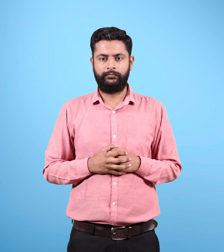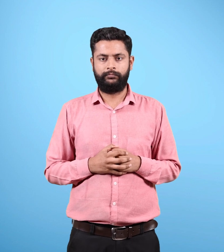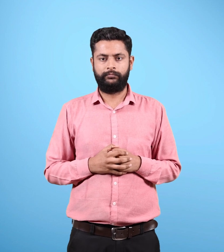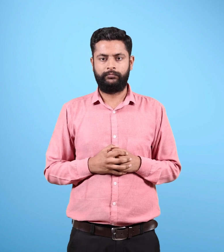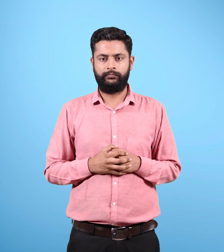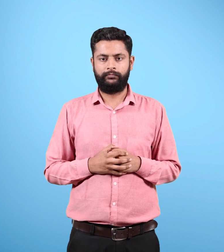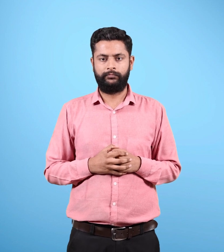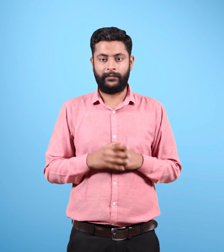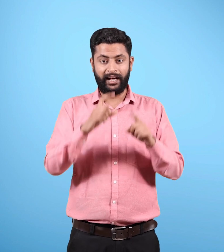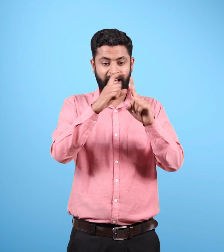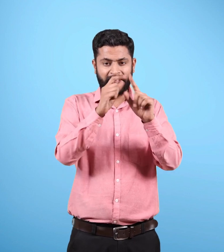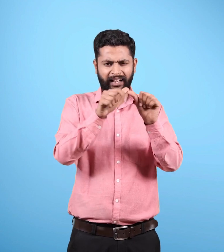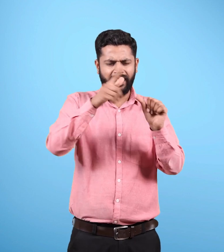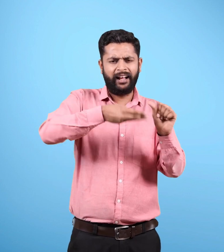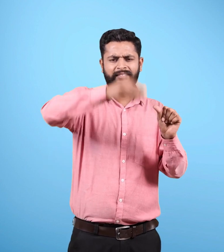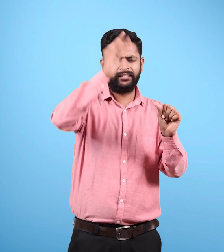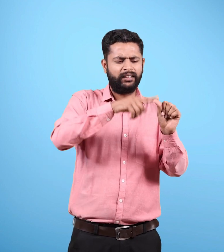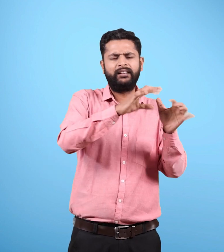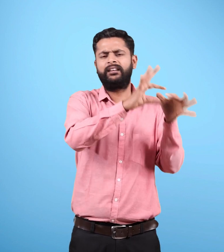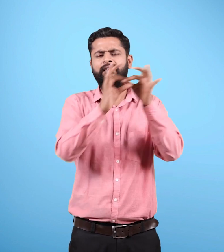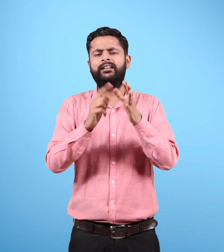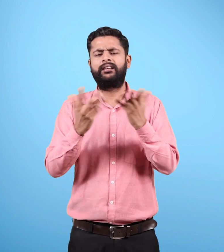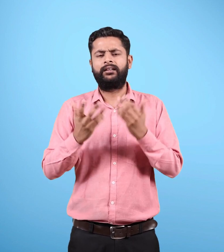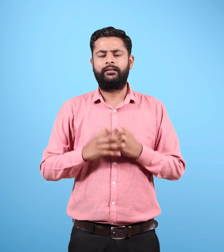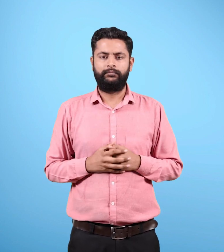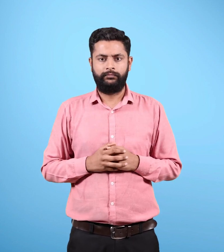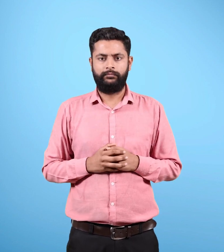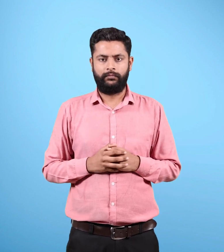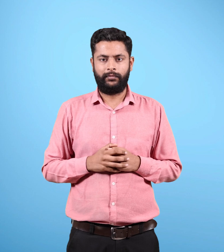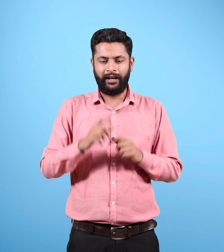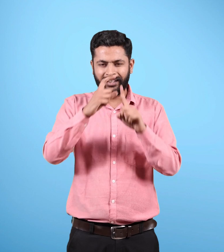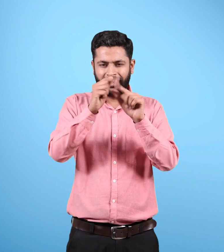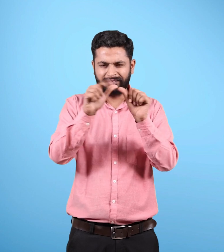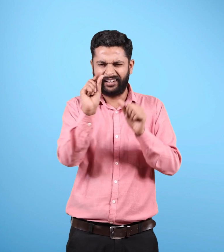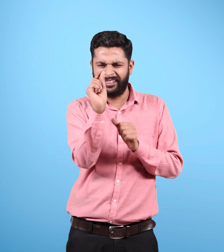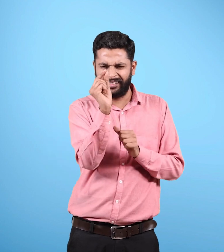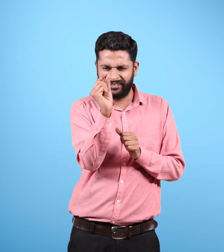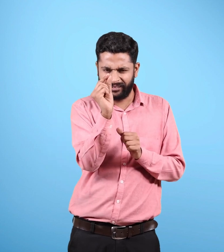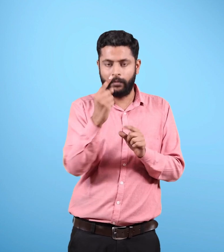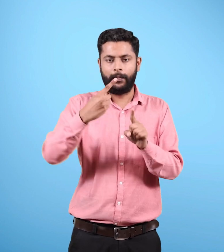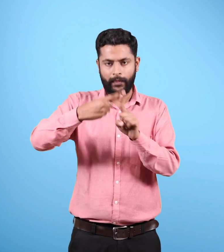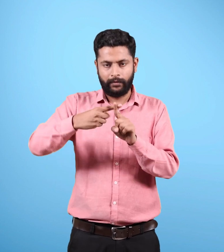water. Food item Dal. Ingredients